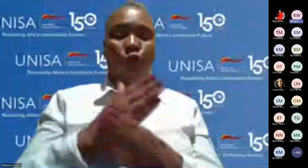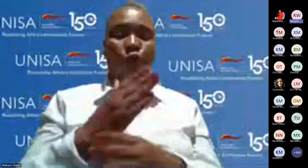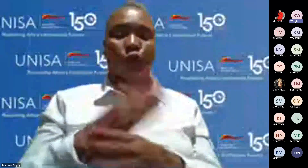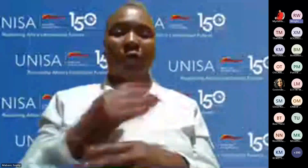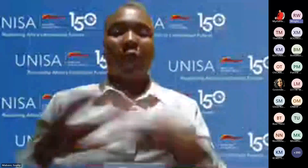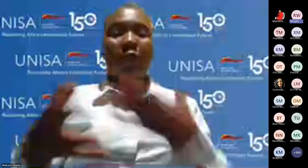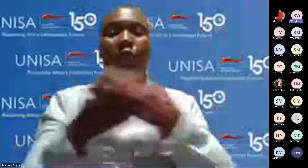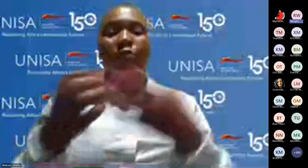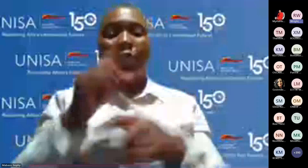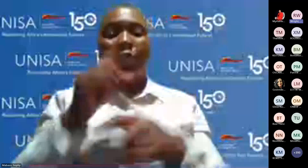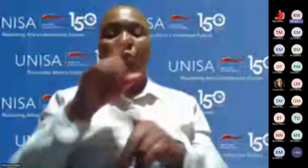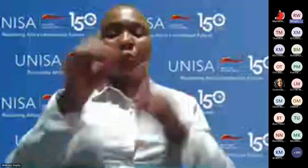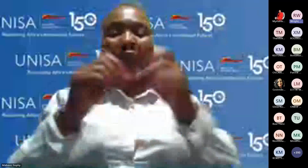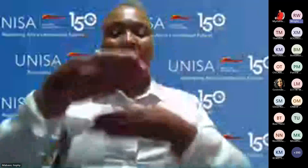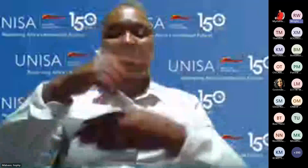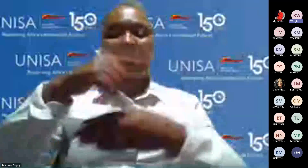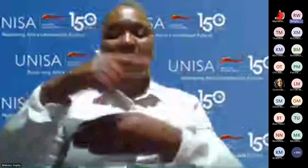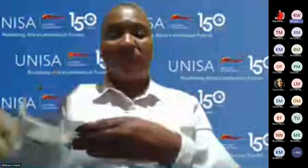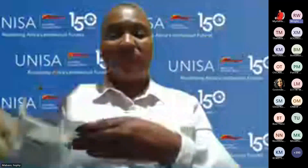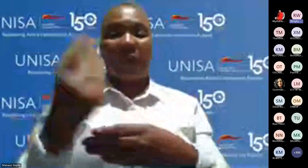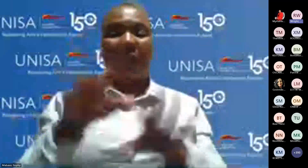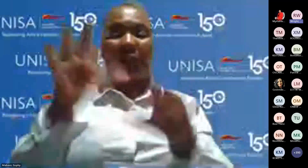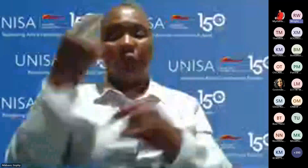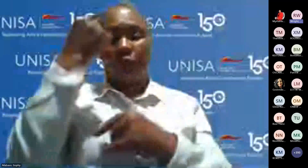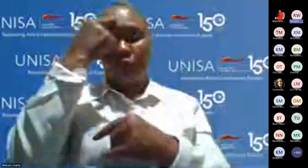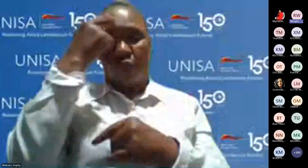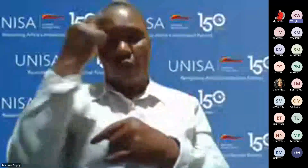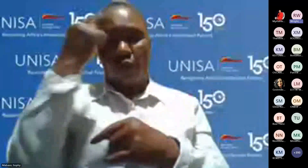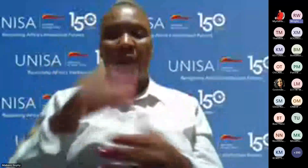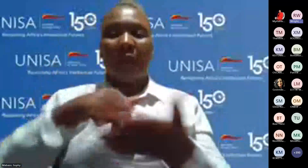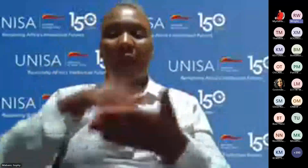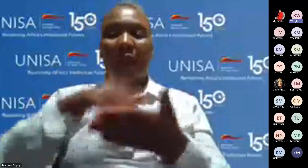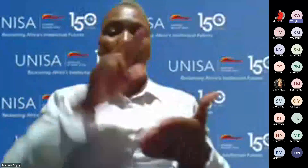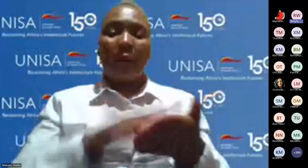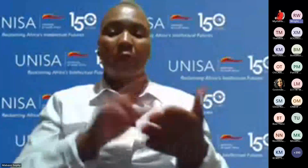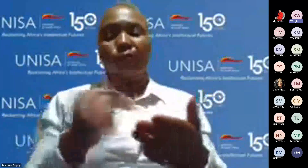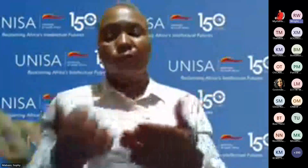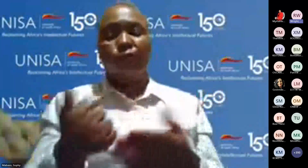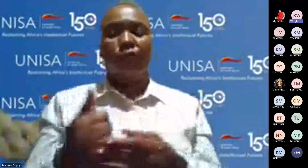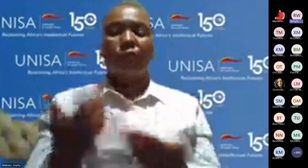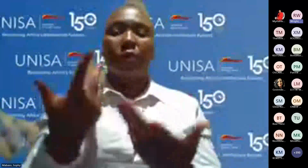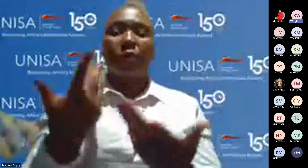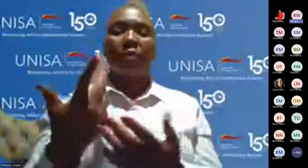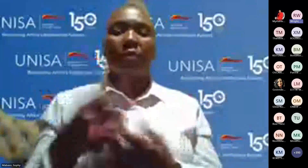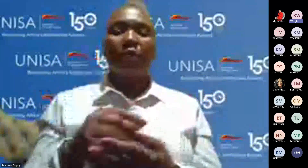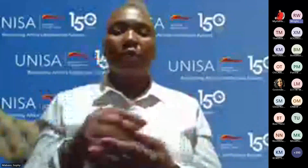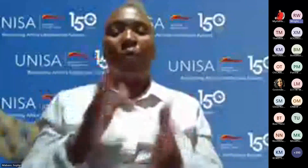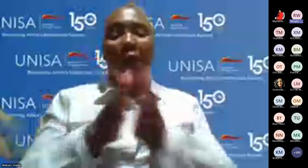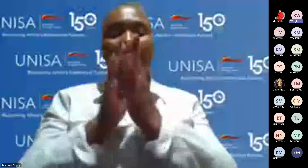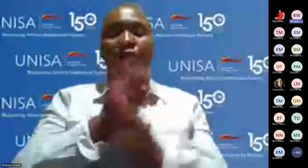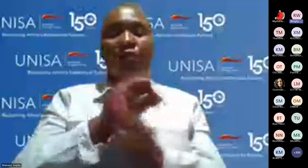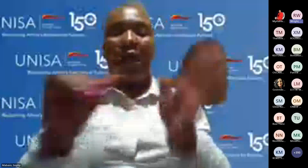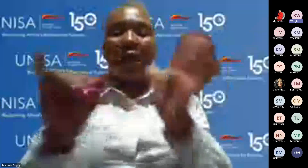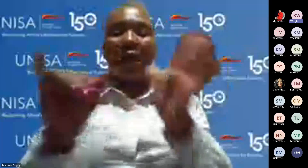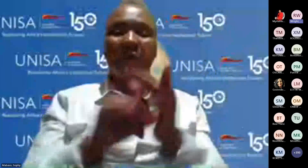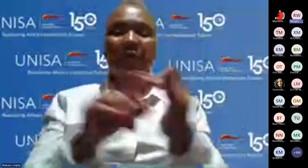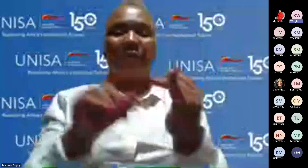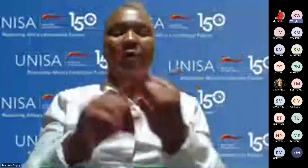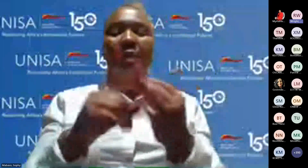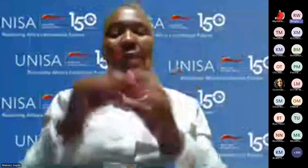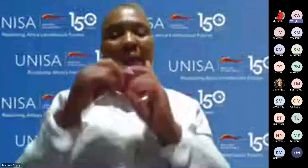question paper. The app will run next to you. It will ping you for your ID document. It will ping you for a